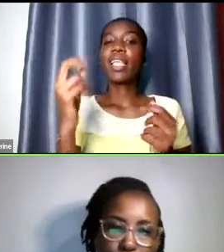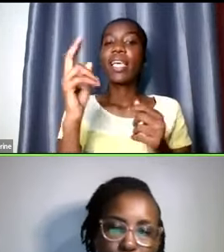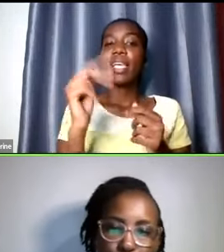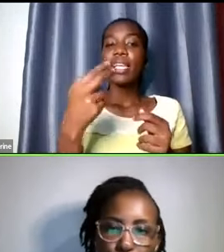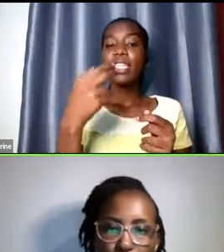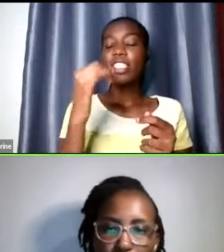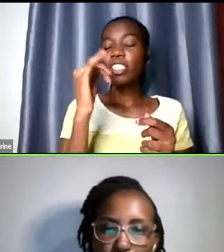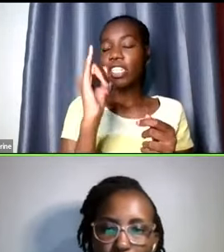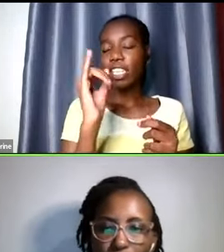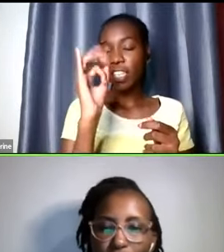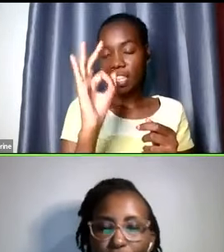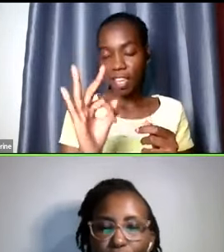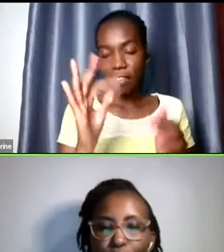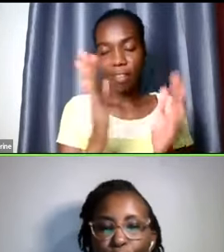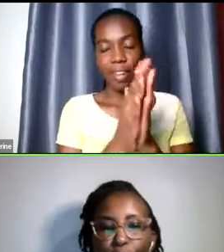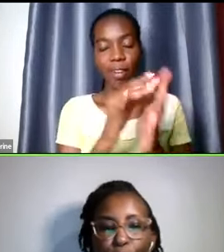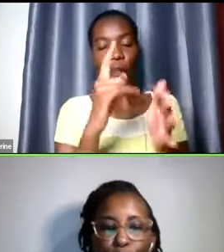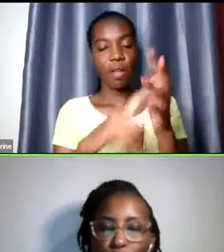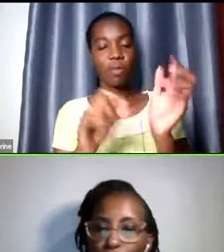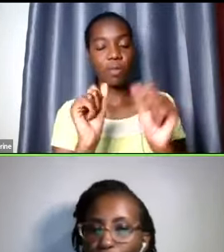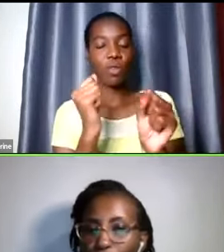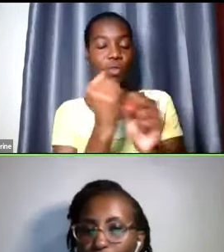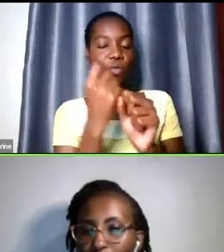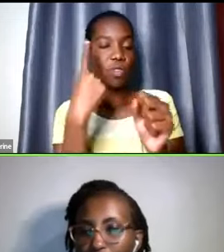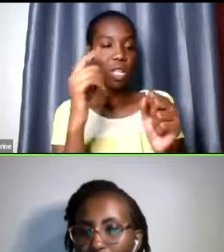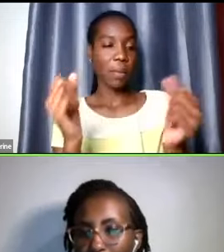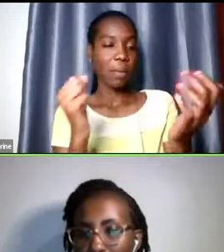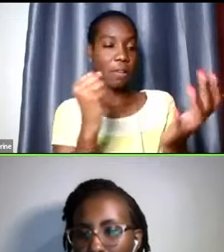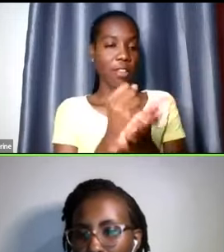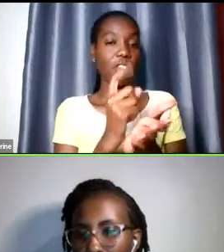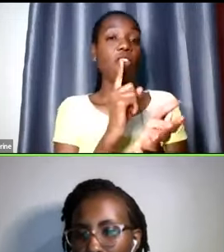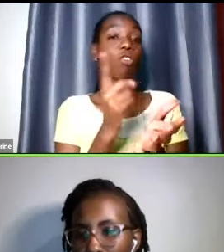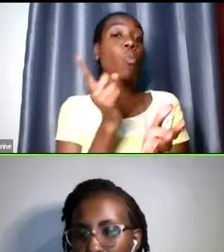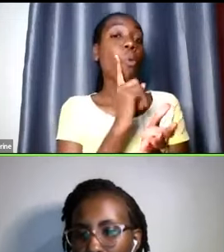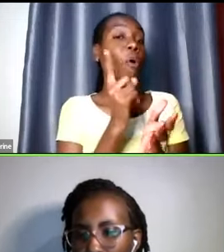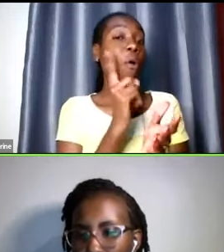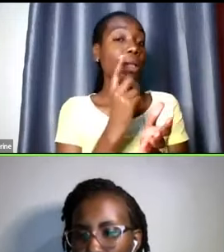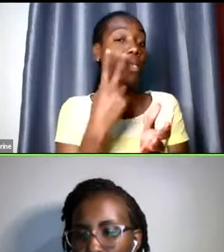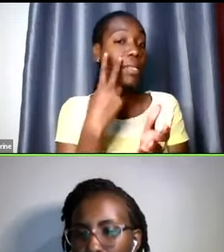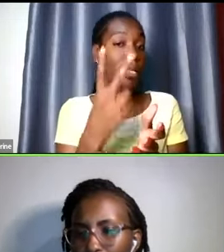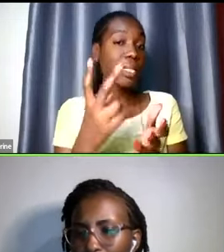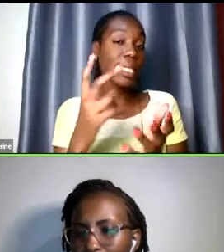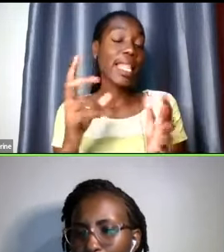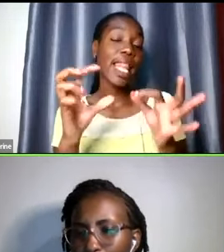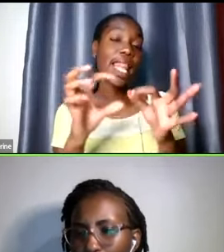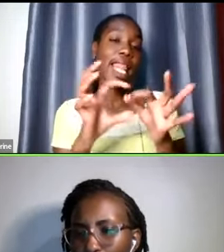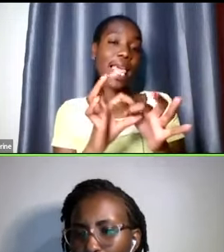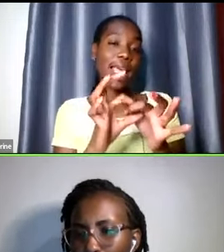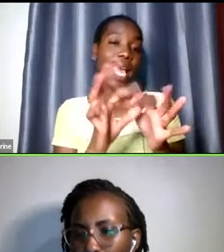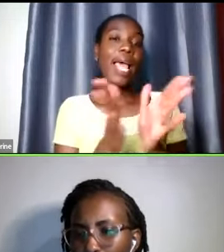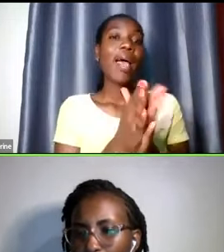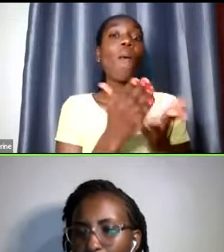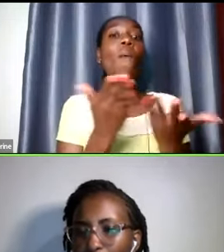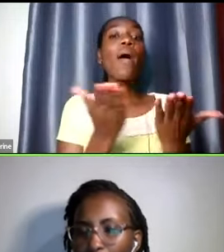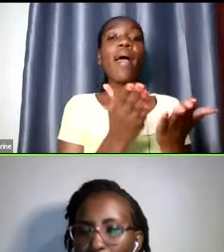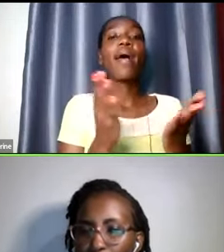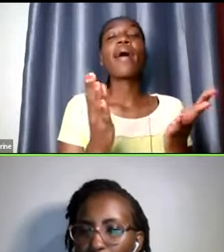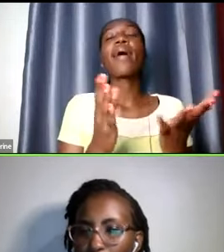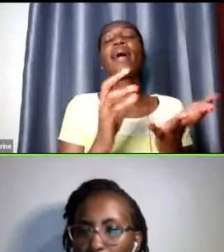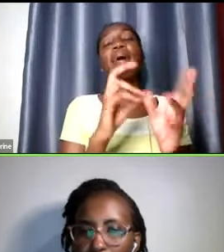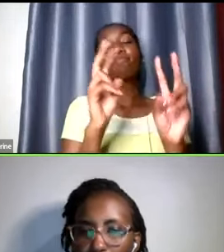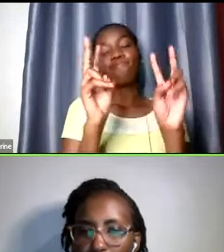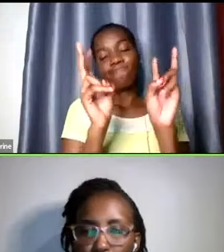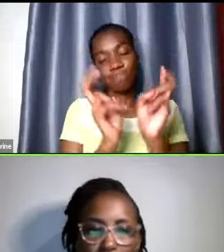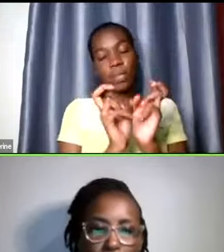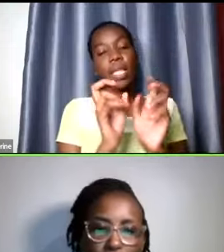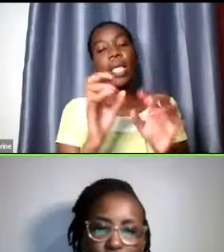else you can do for your employees. So tomorrow, see the link, and it is at Capital Club. If you're in